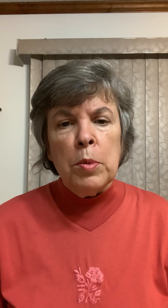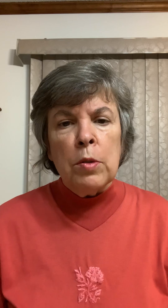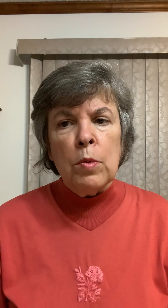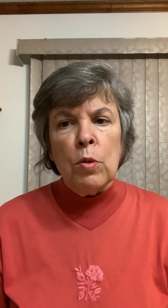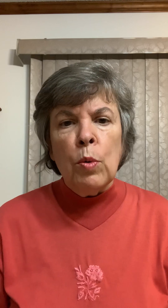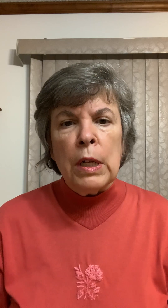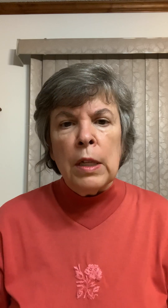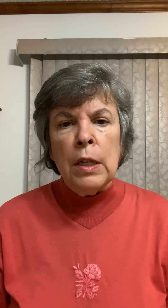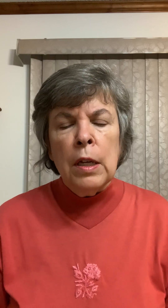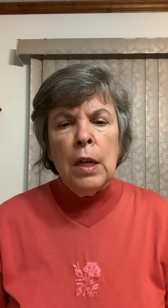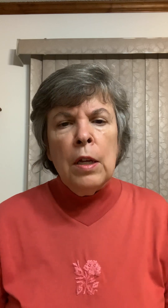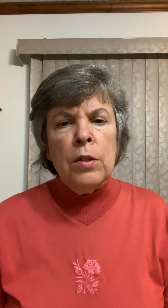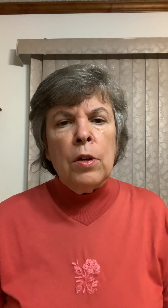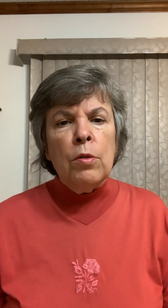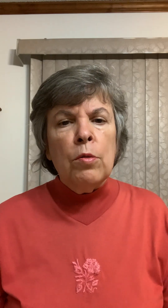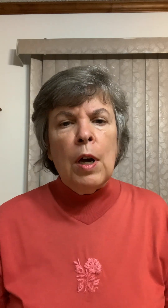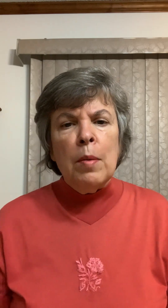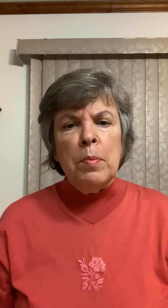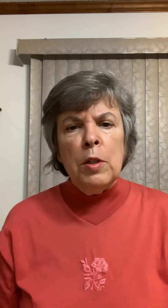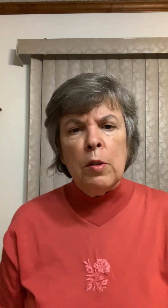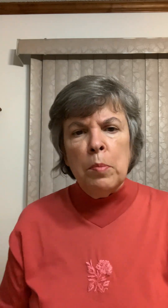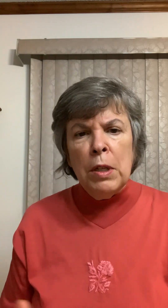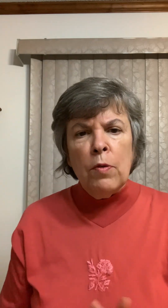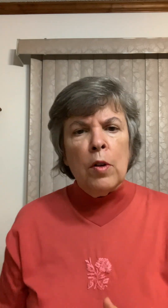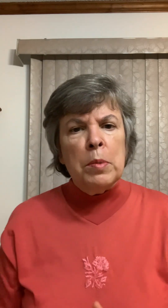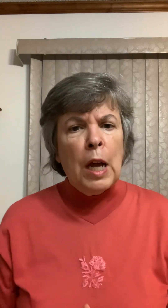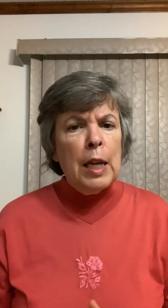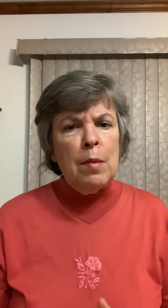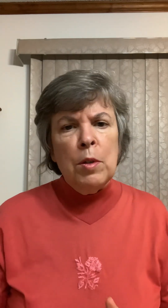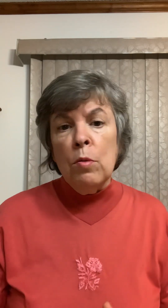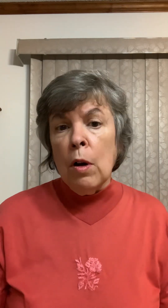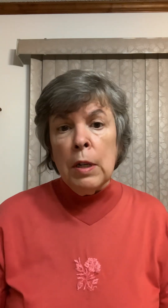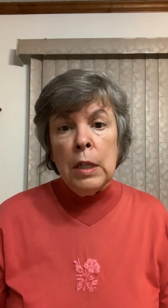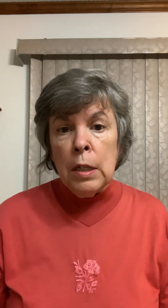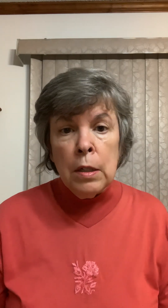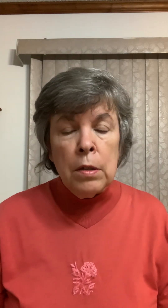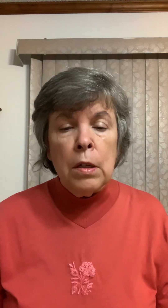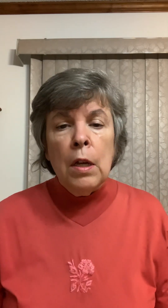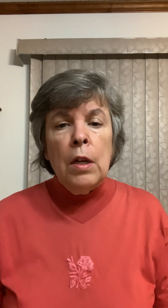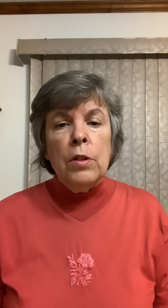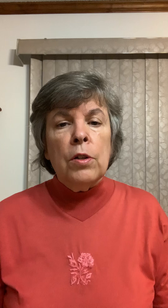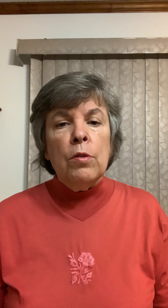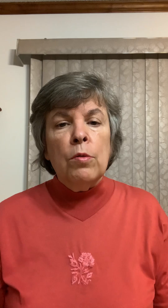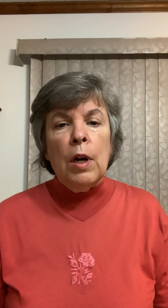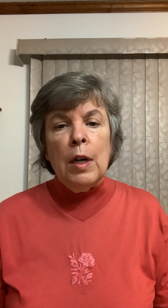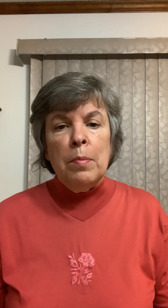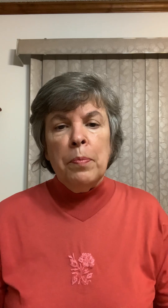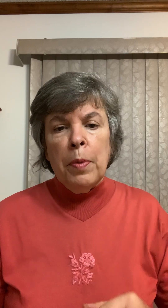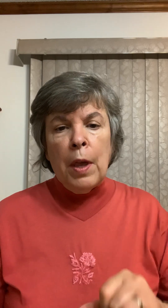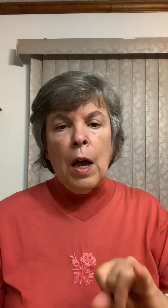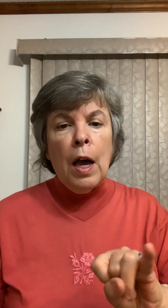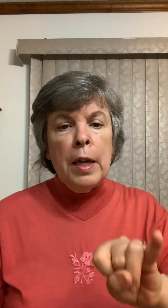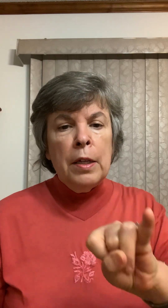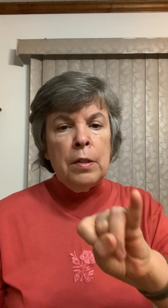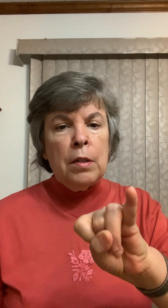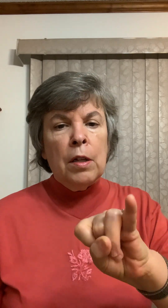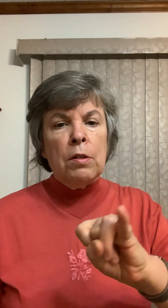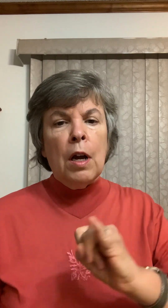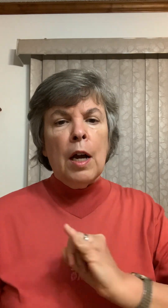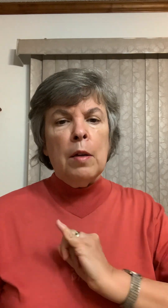real quickly. So, you know, the be verbs, I am, you are, he is. So I is the letter I